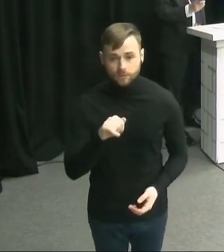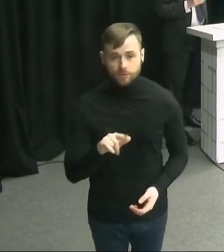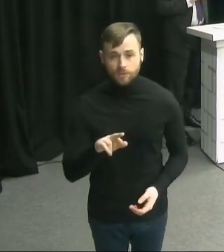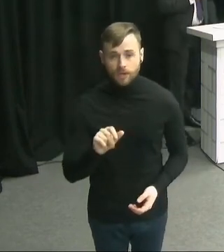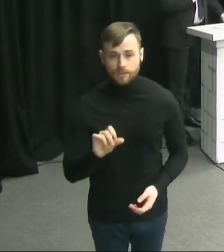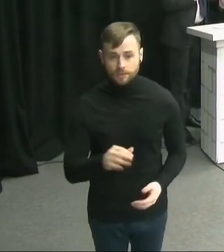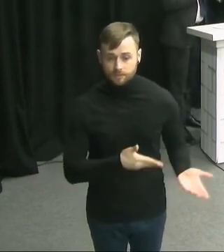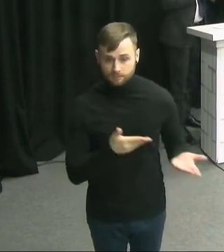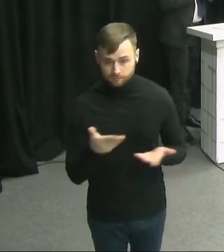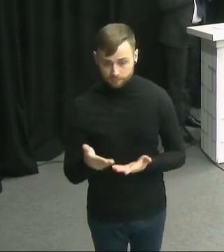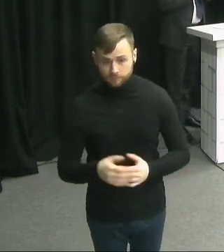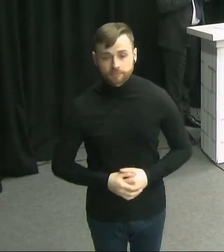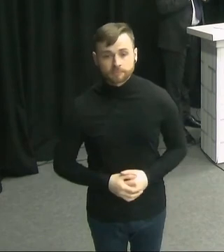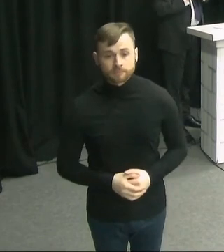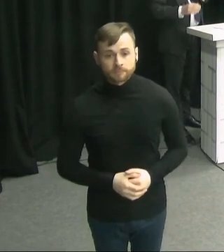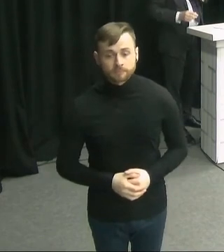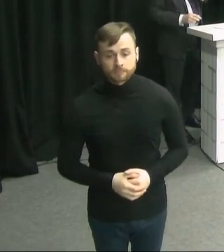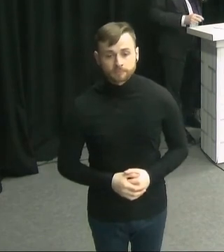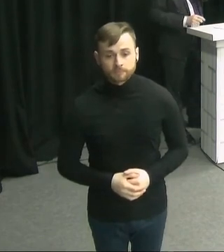you. Professor Juras.